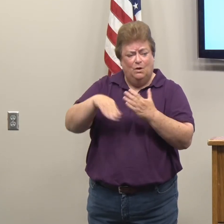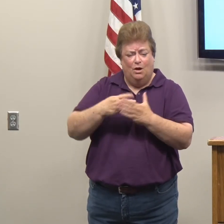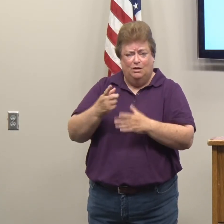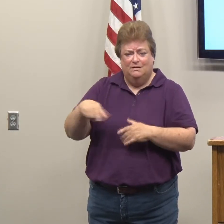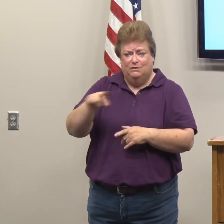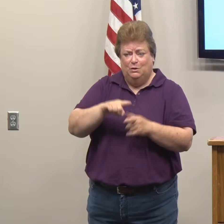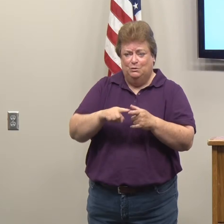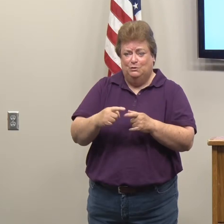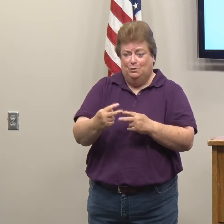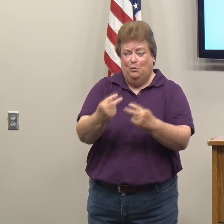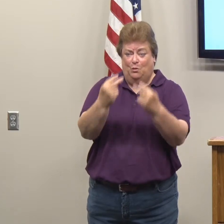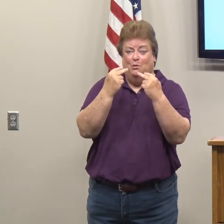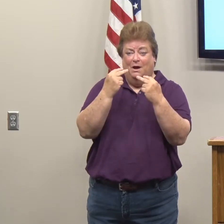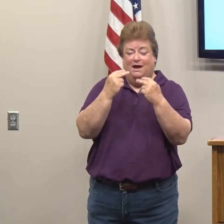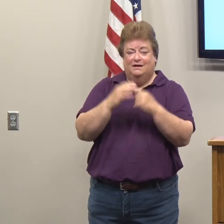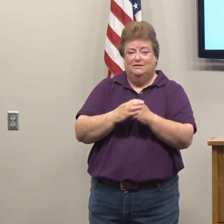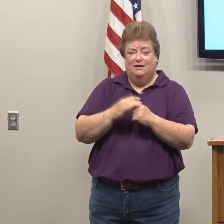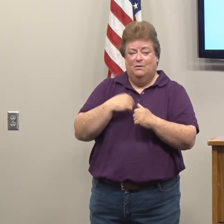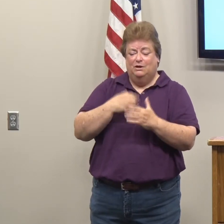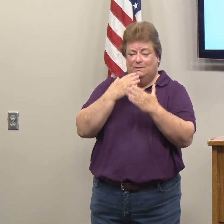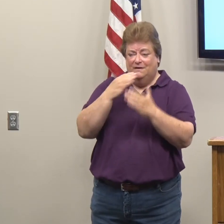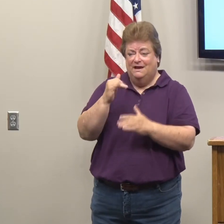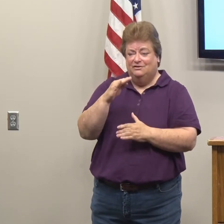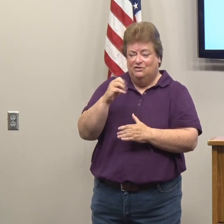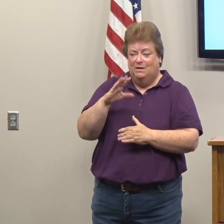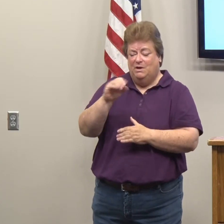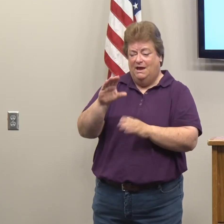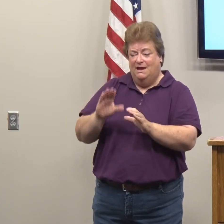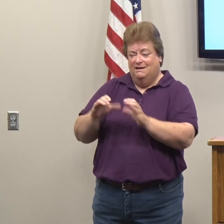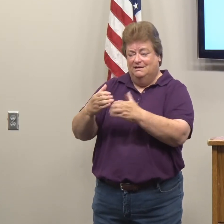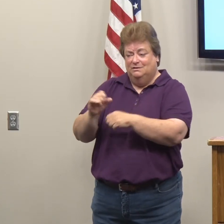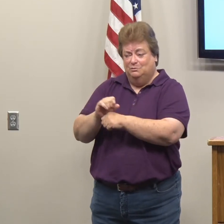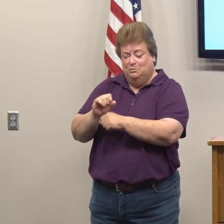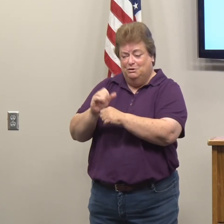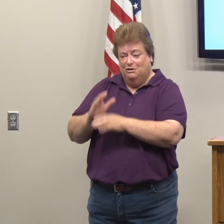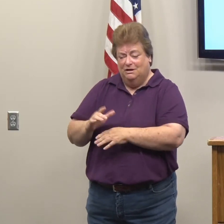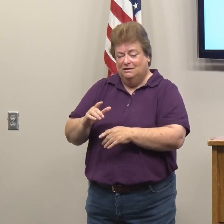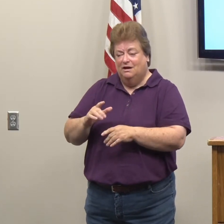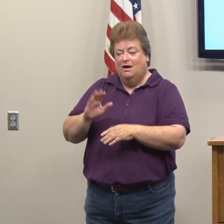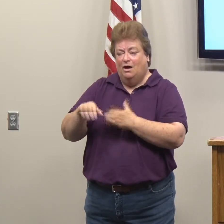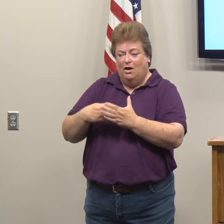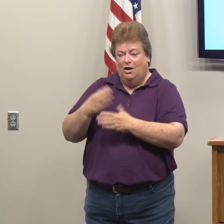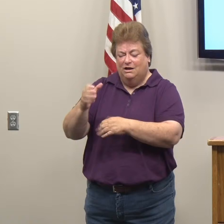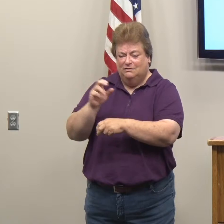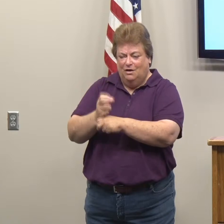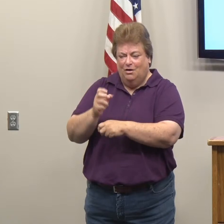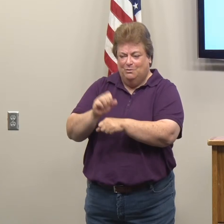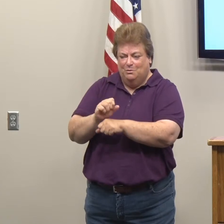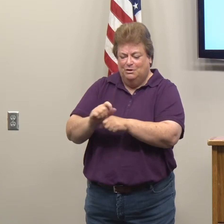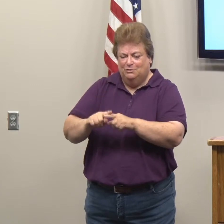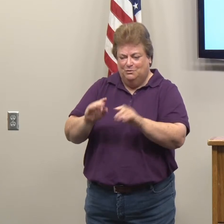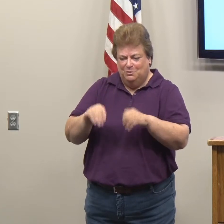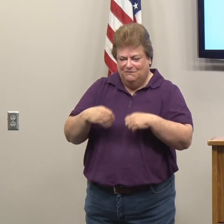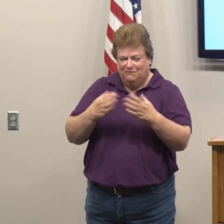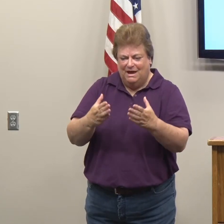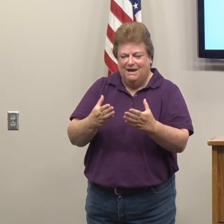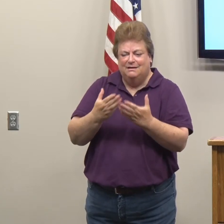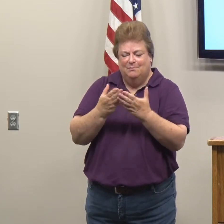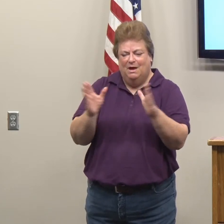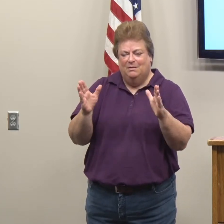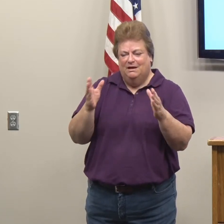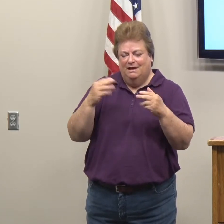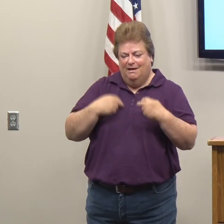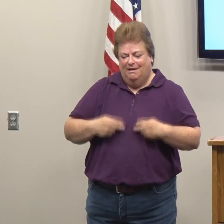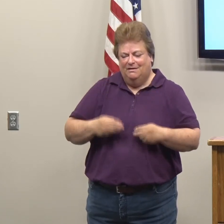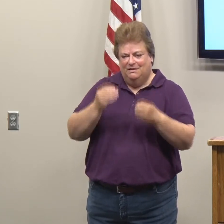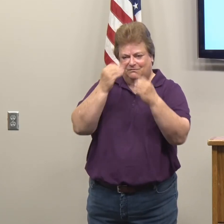to tune in. I want to thank Jamie and his crew for the hard work over the past few months to help us provide important public health information